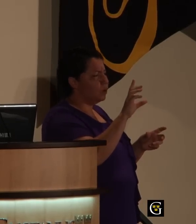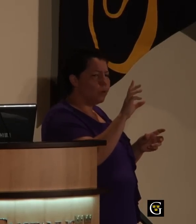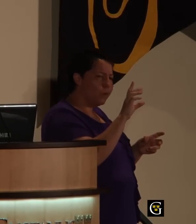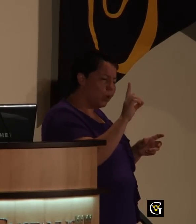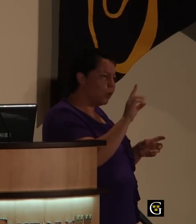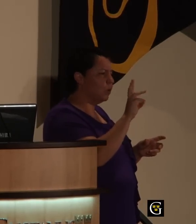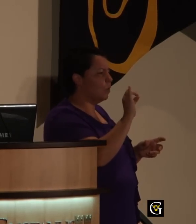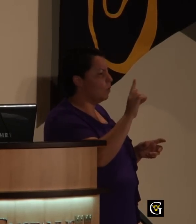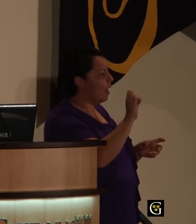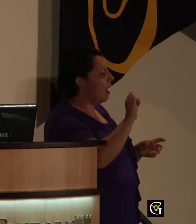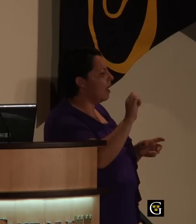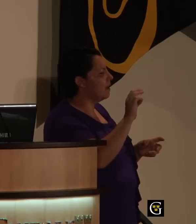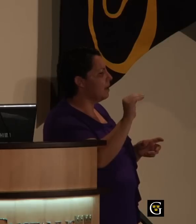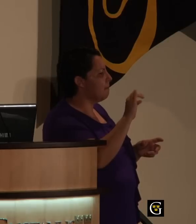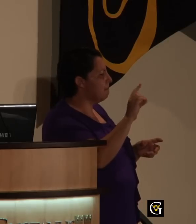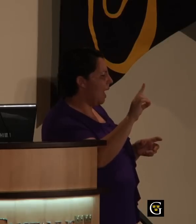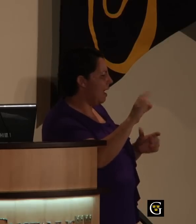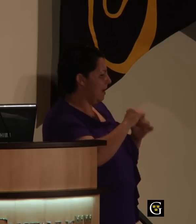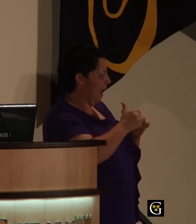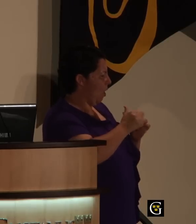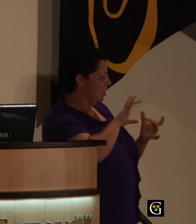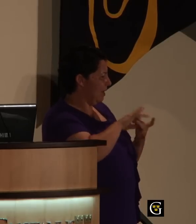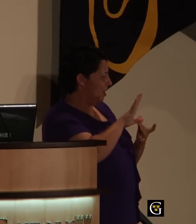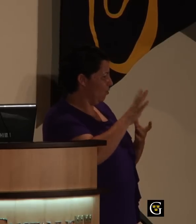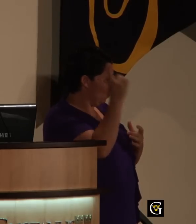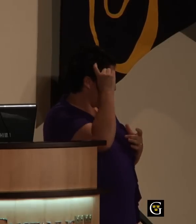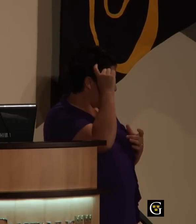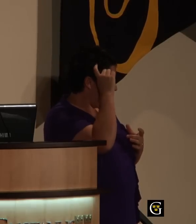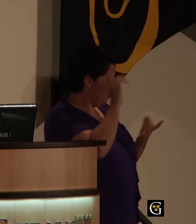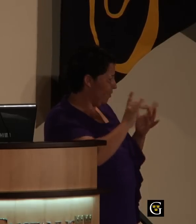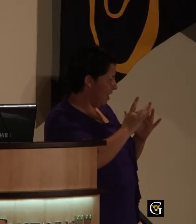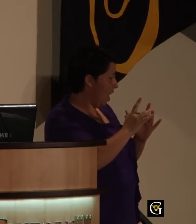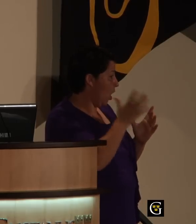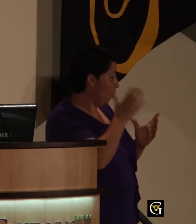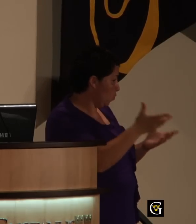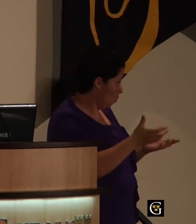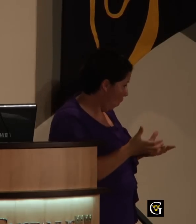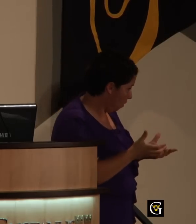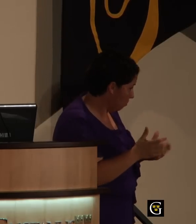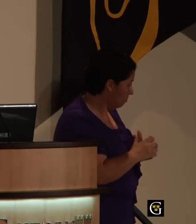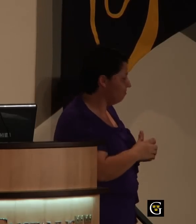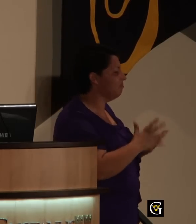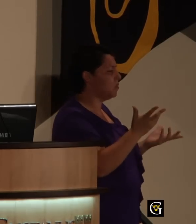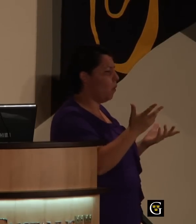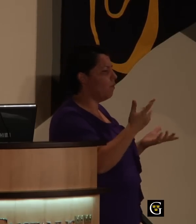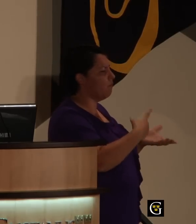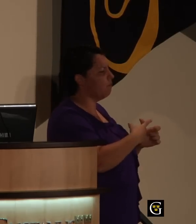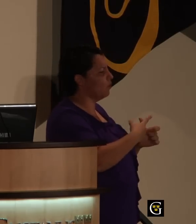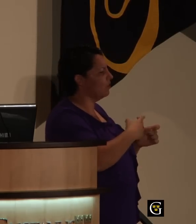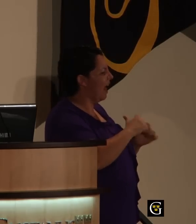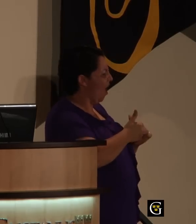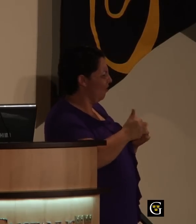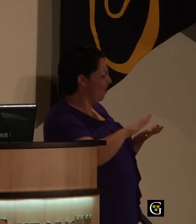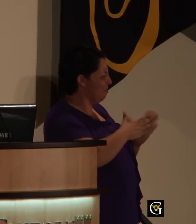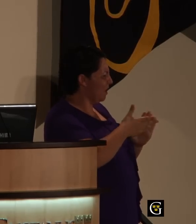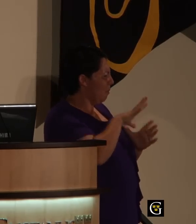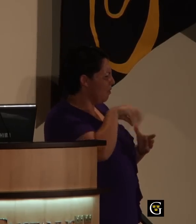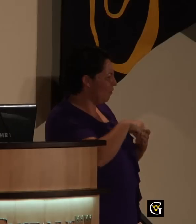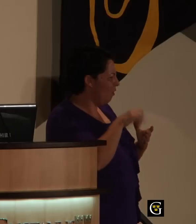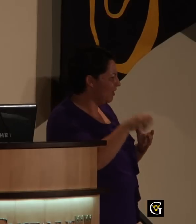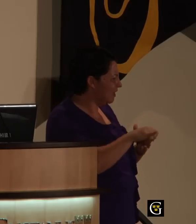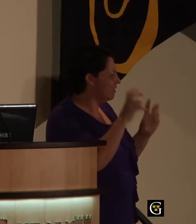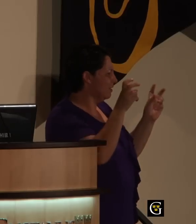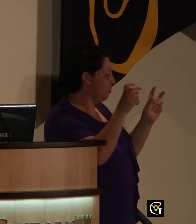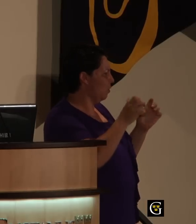internet, and what you want to. So let me talk about how I got into the subject. Why am I writing about these particular